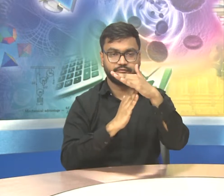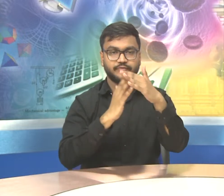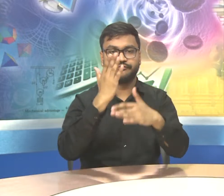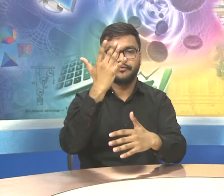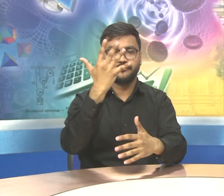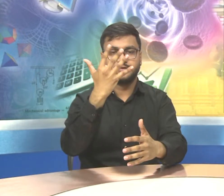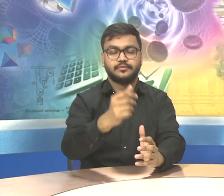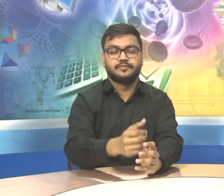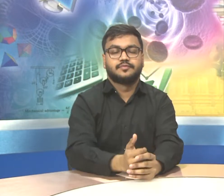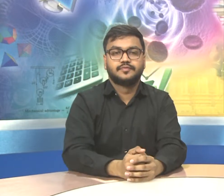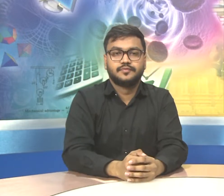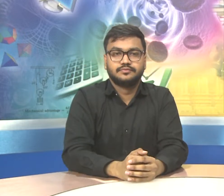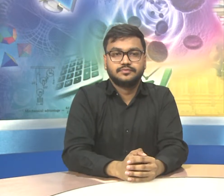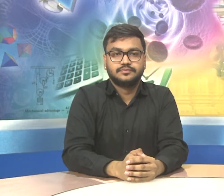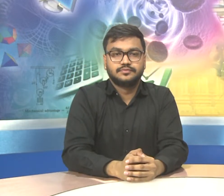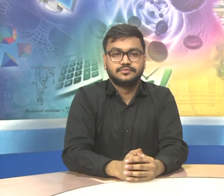Let's take a short break.